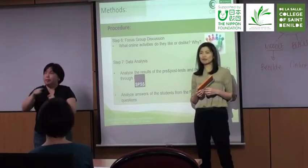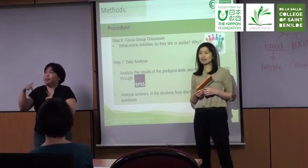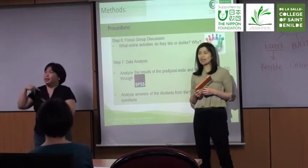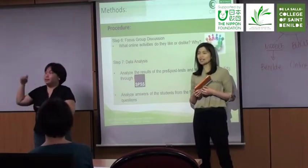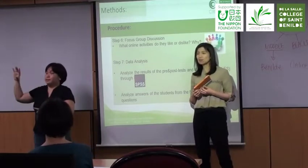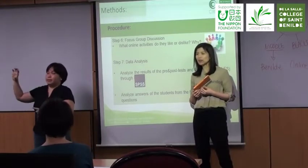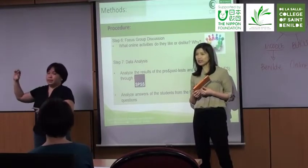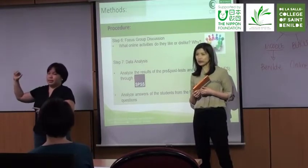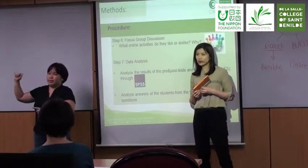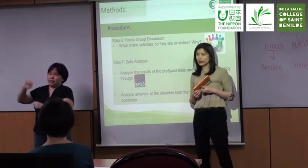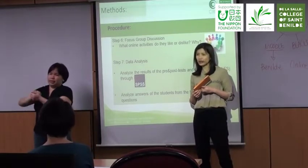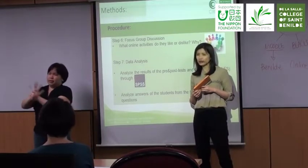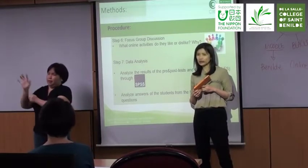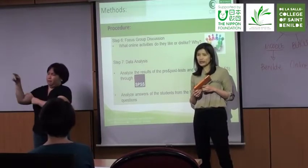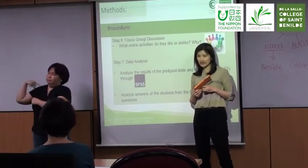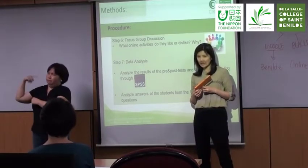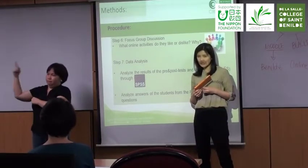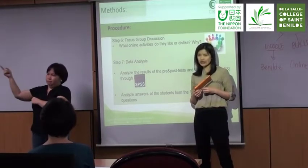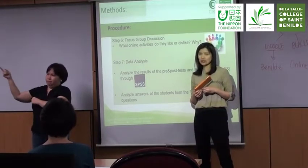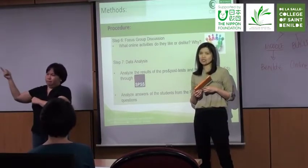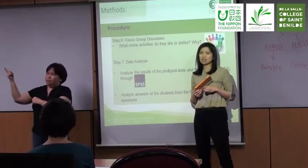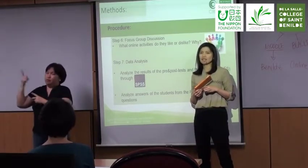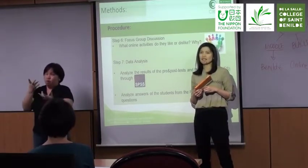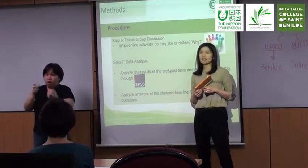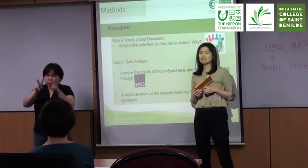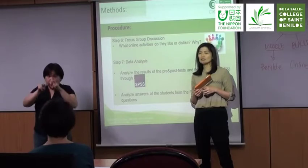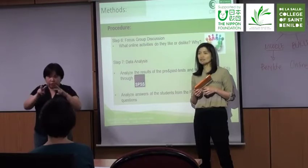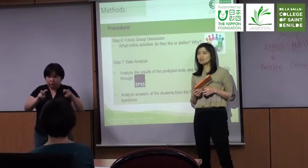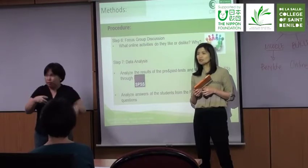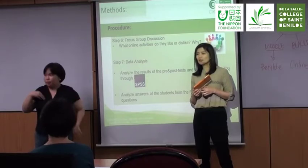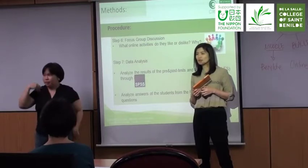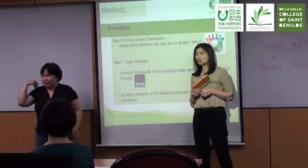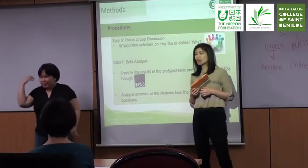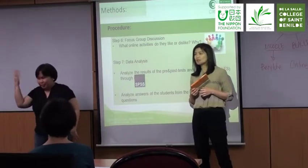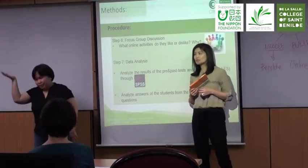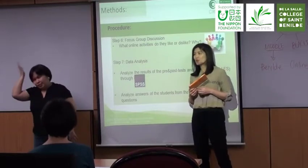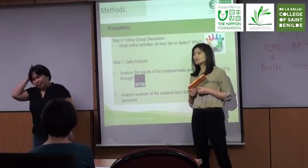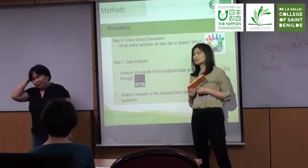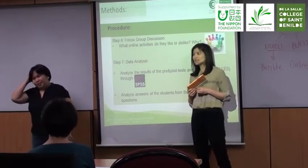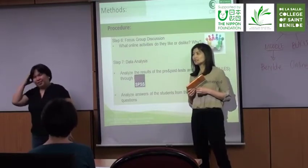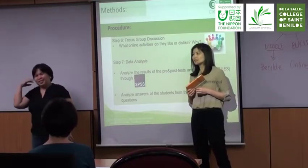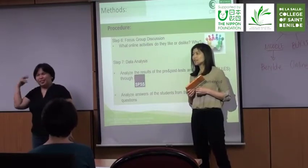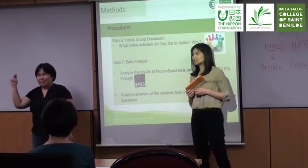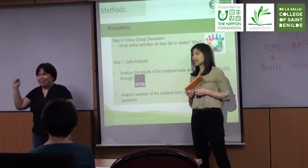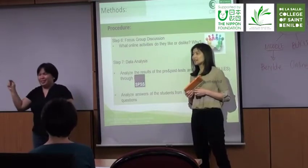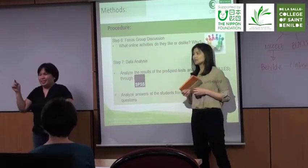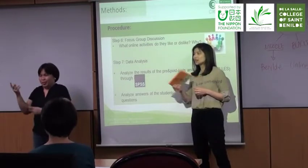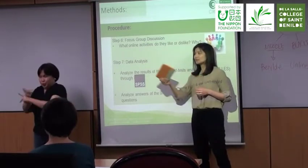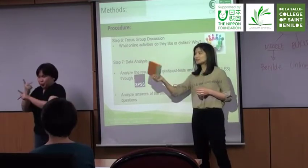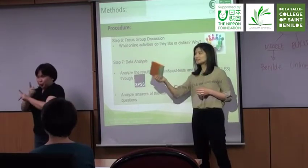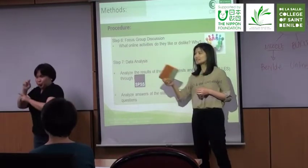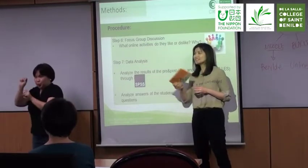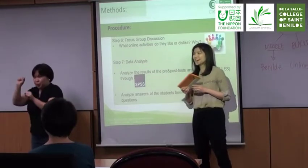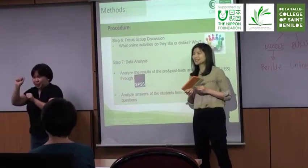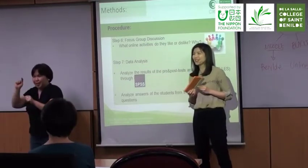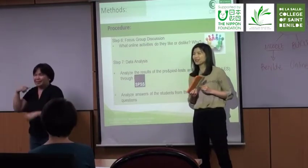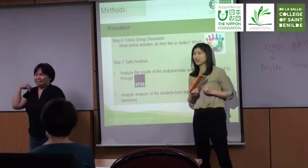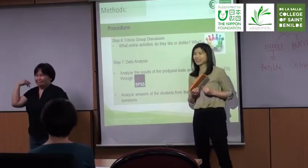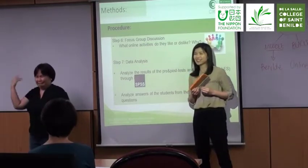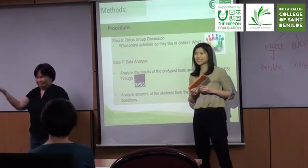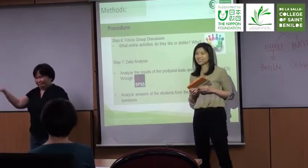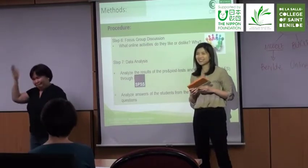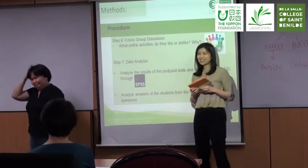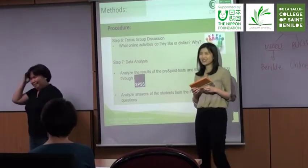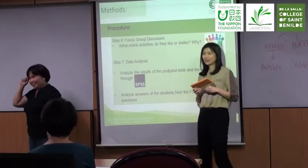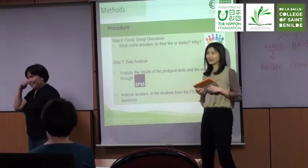So anybody who would want to do research and you need quantitative data, we have Miss Tina to help